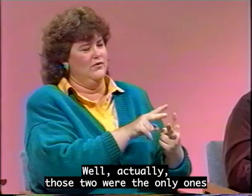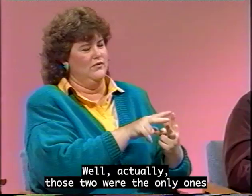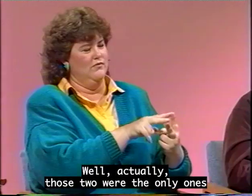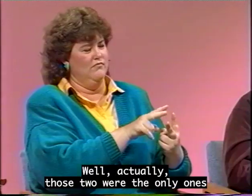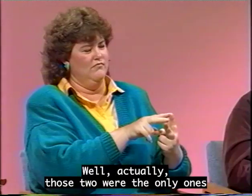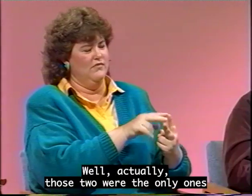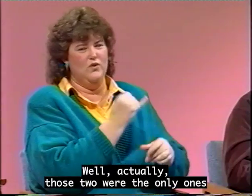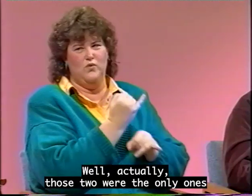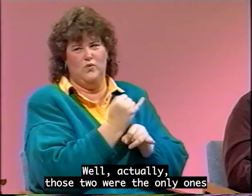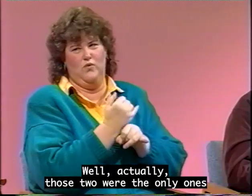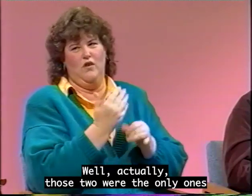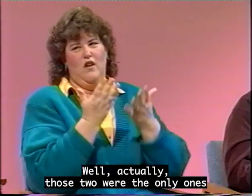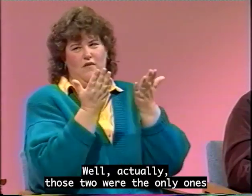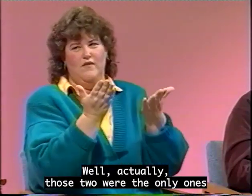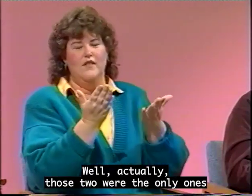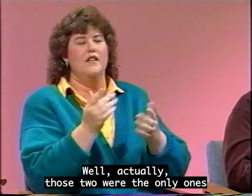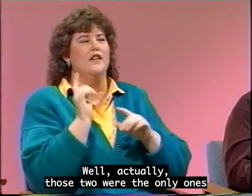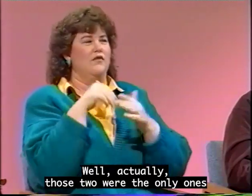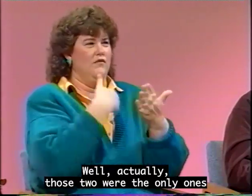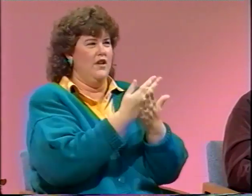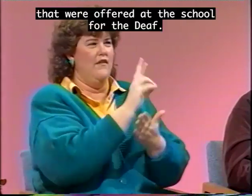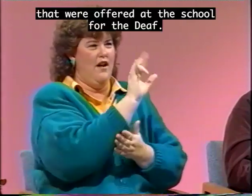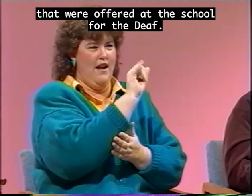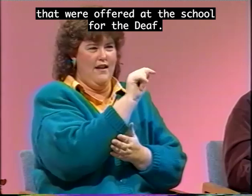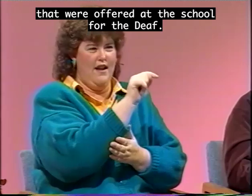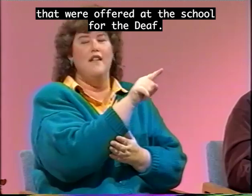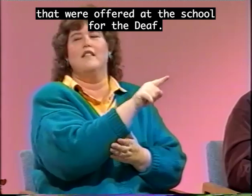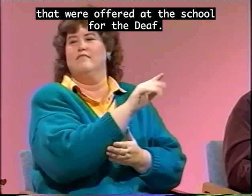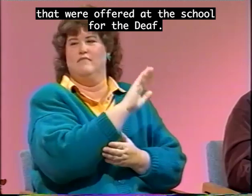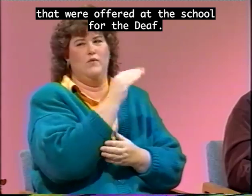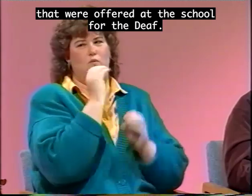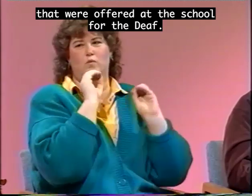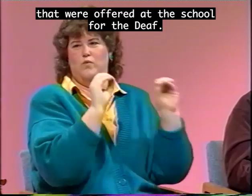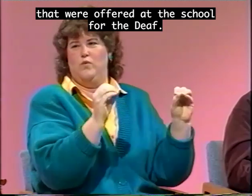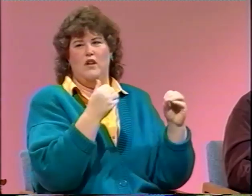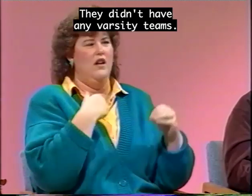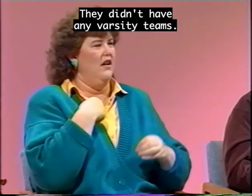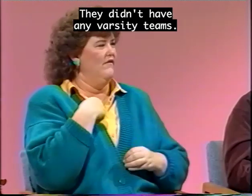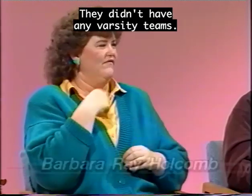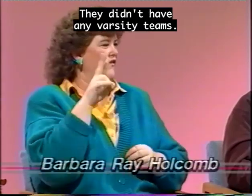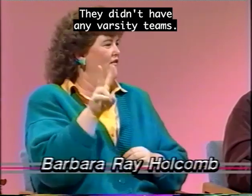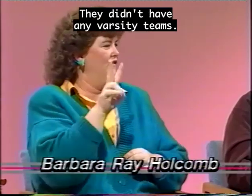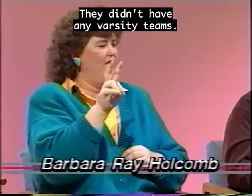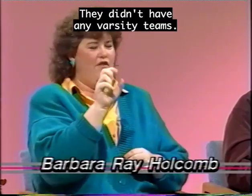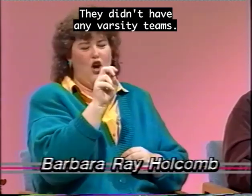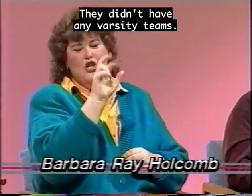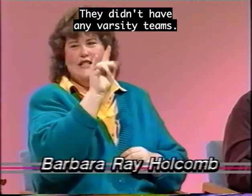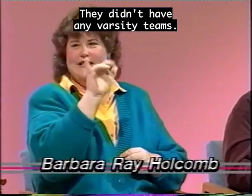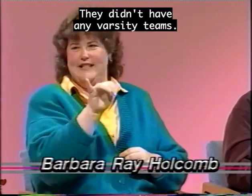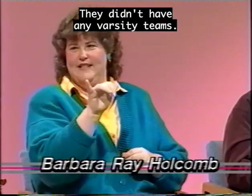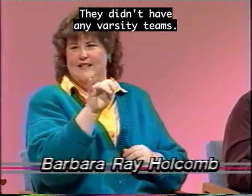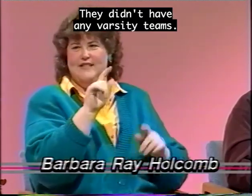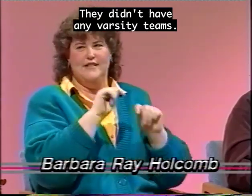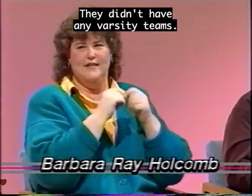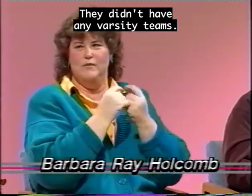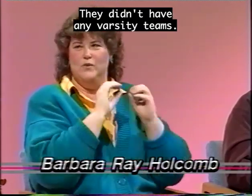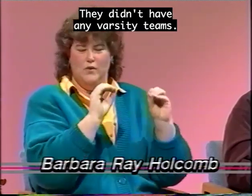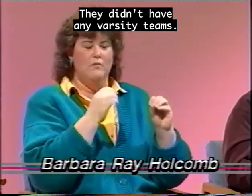Well, actually, those two were the only ones that were offered at the school for the deaf. They didn't have any varsity